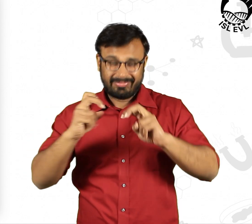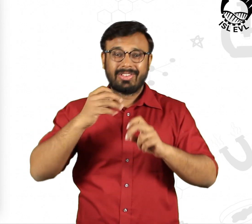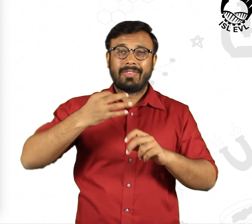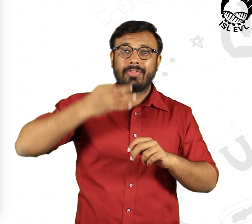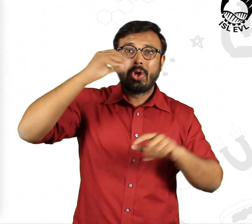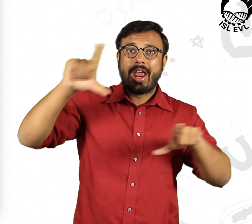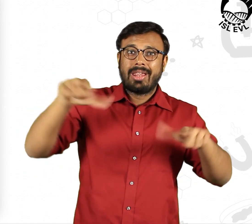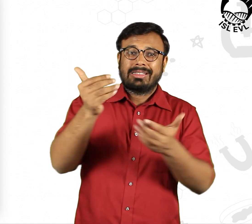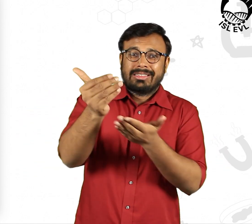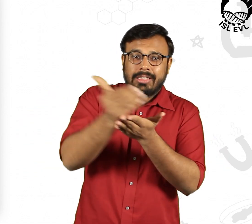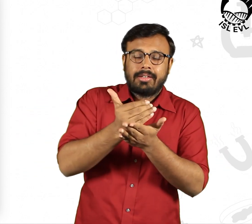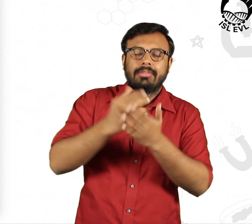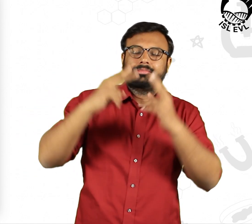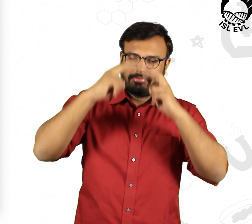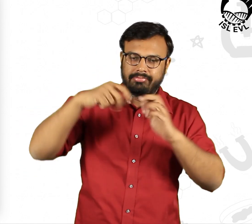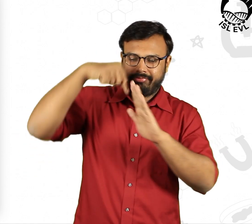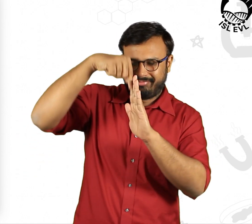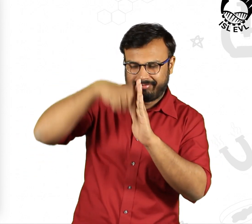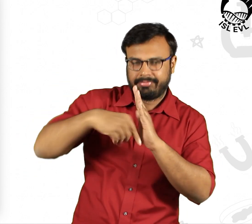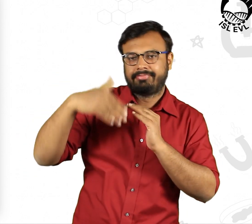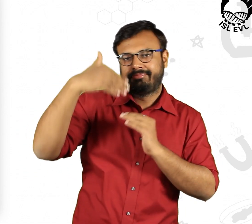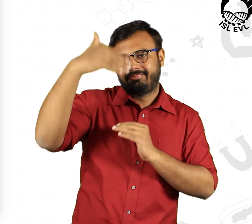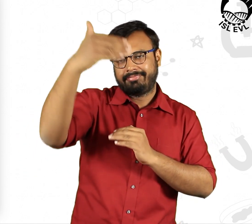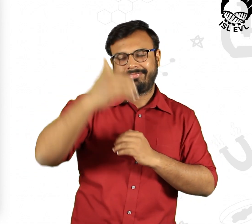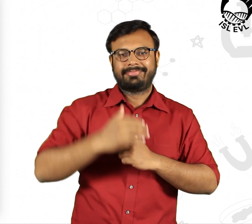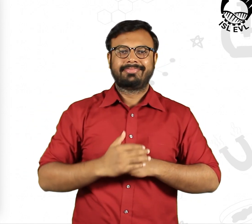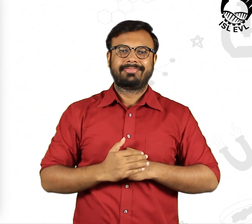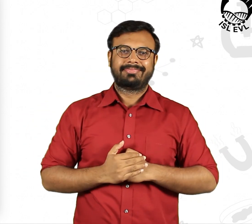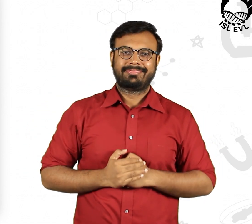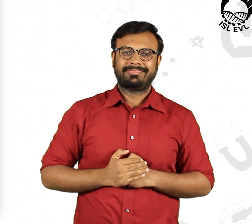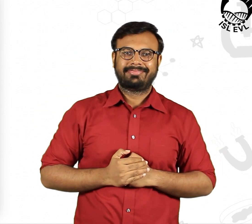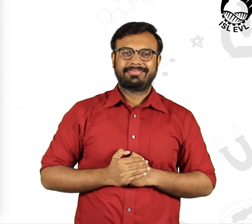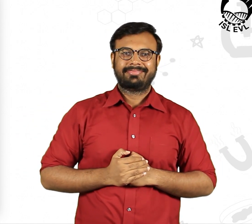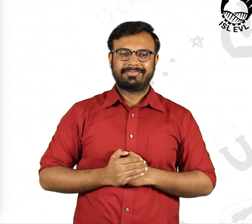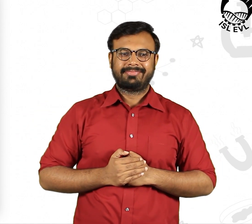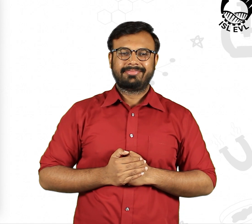Science lets us peep into the future forests.